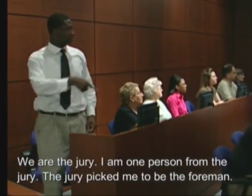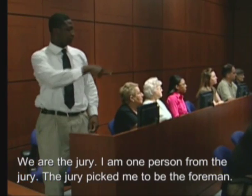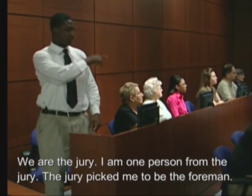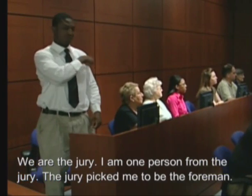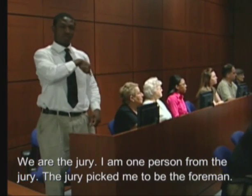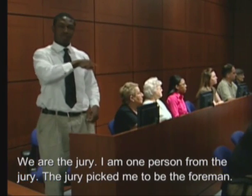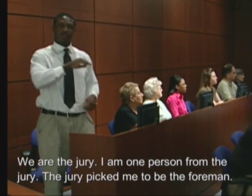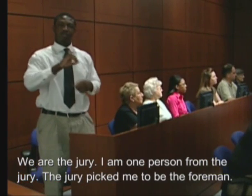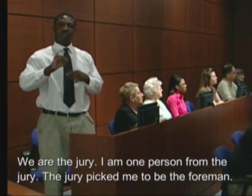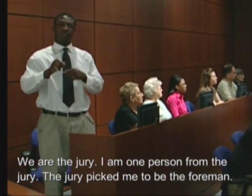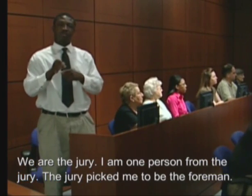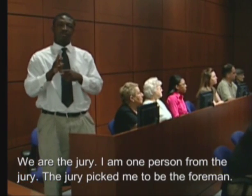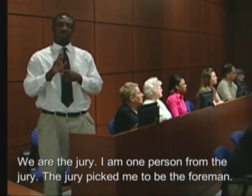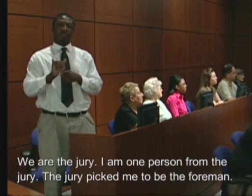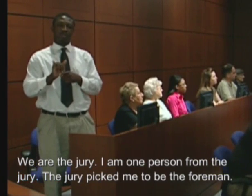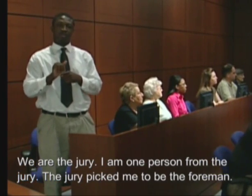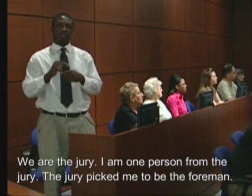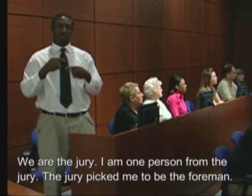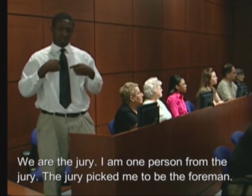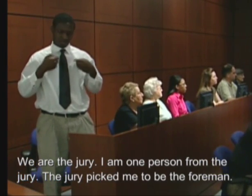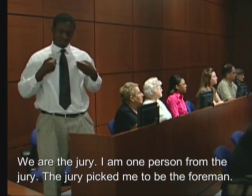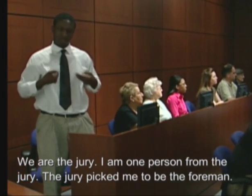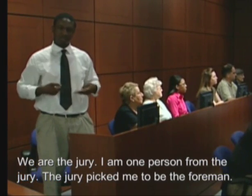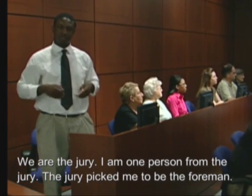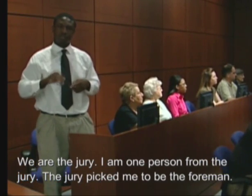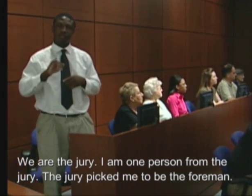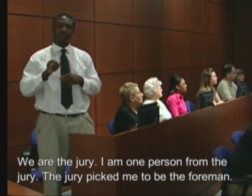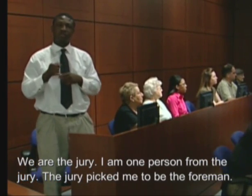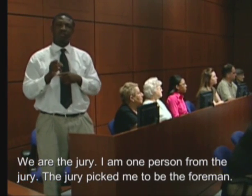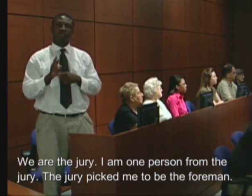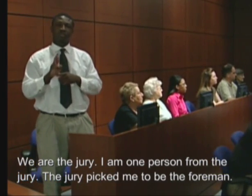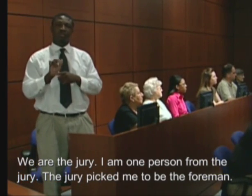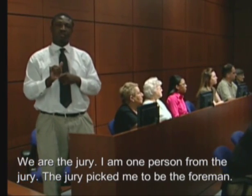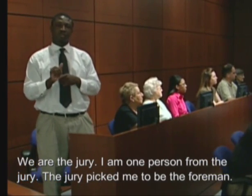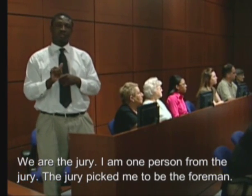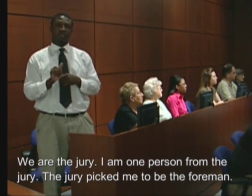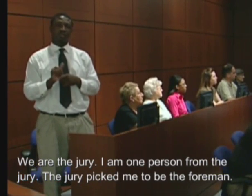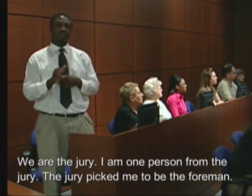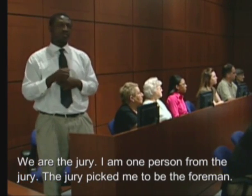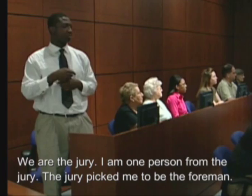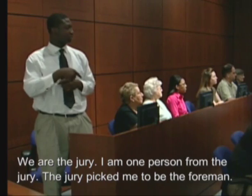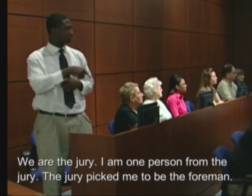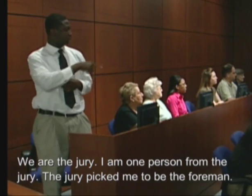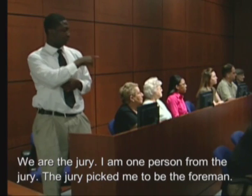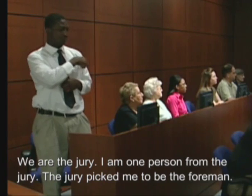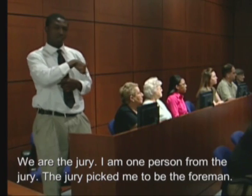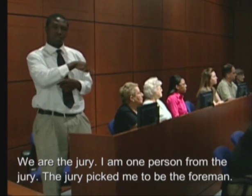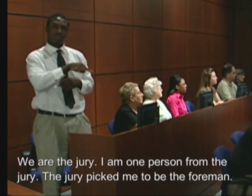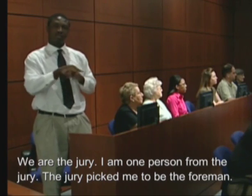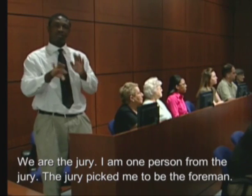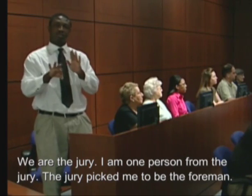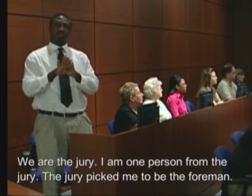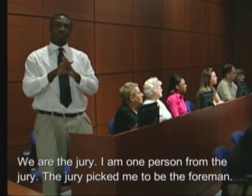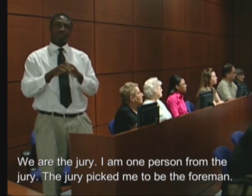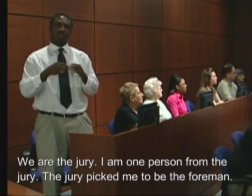We are the jury. I am one person from the jury. The jury picked me to be the